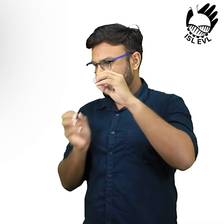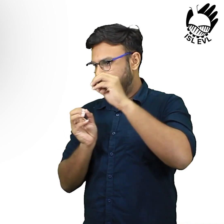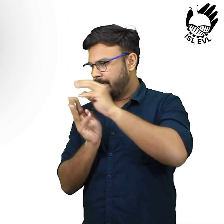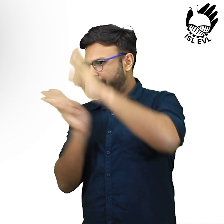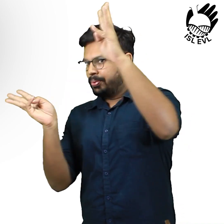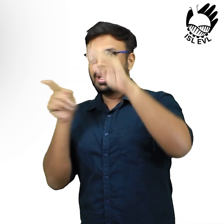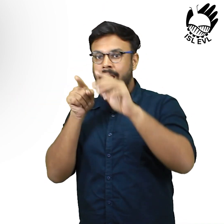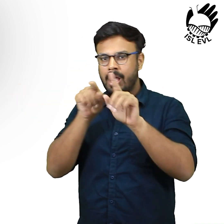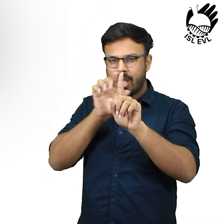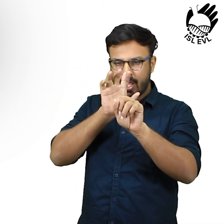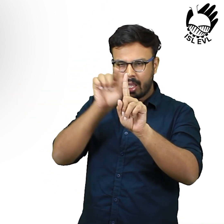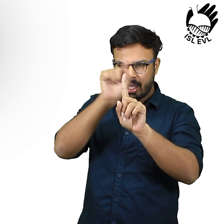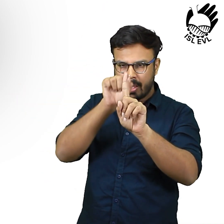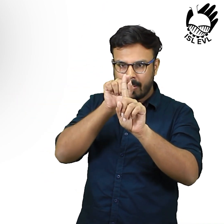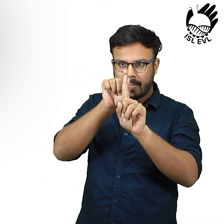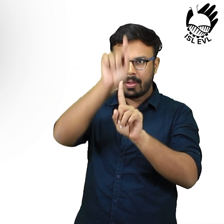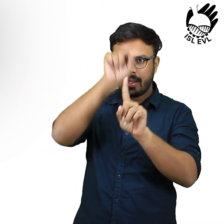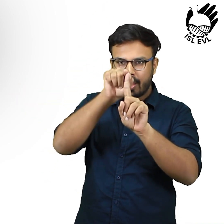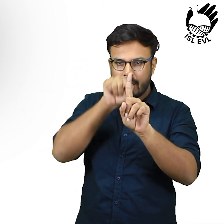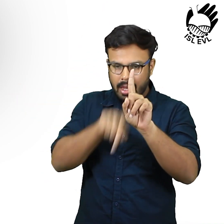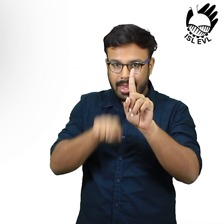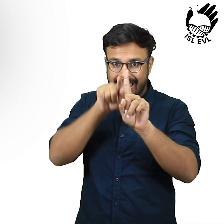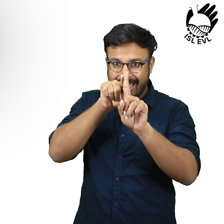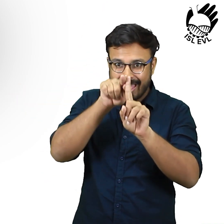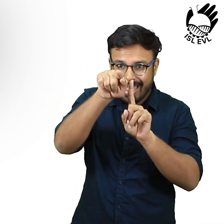and determine its three-dimensional structure.